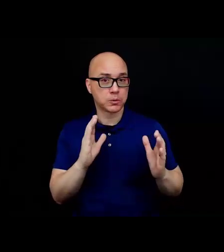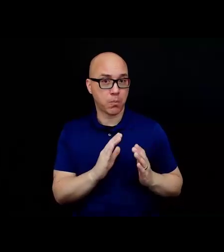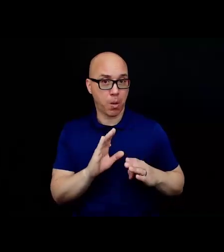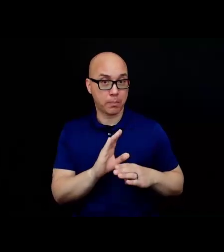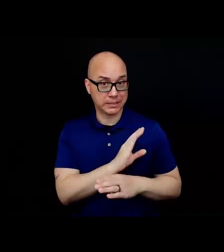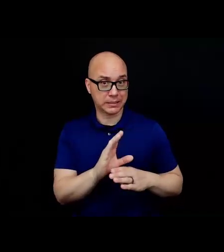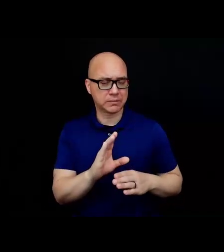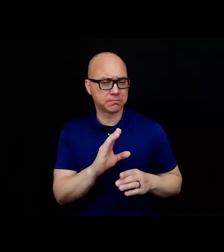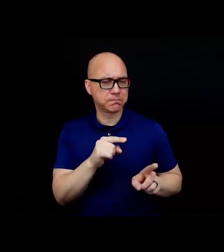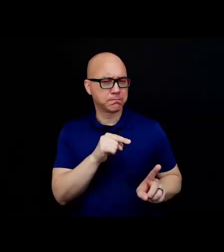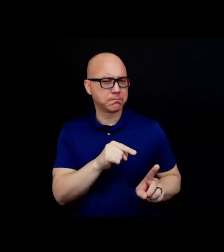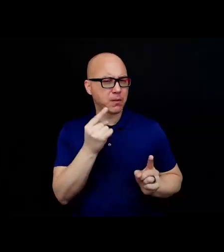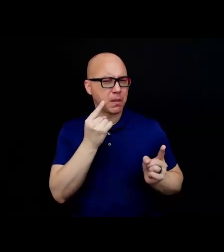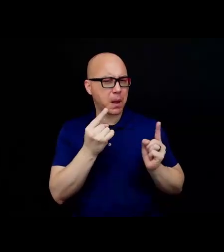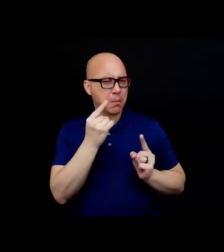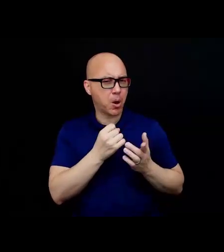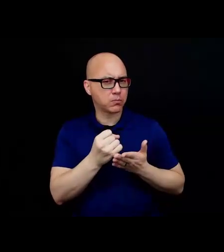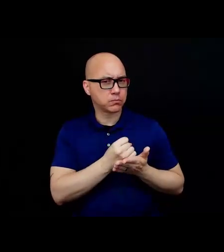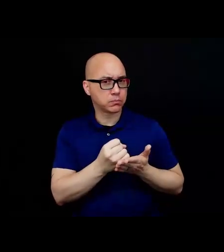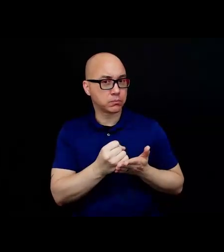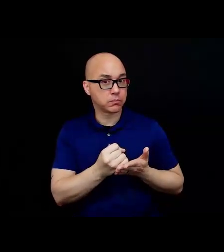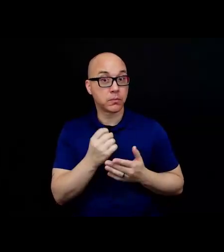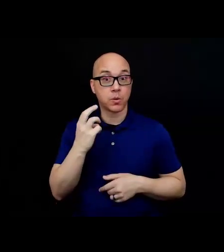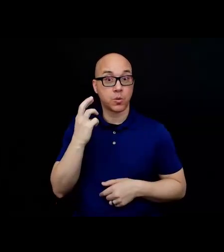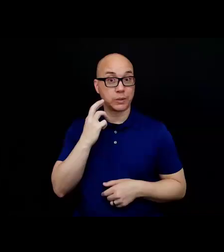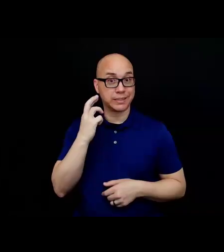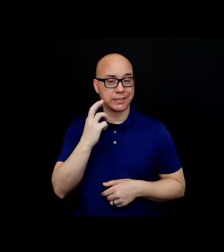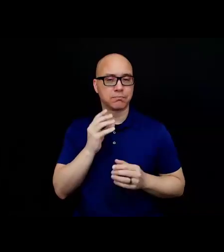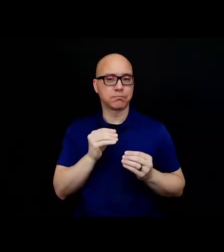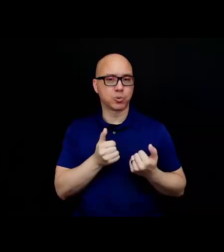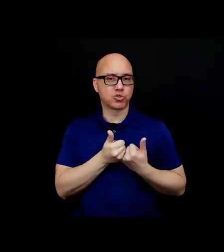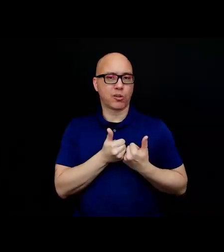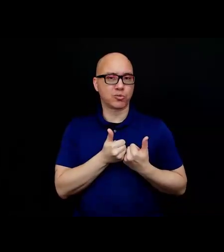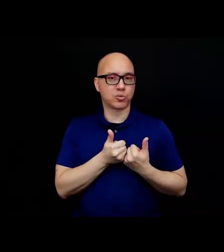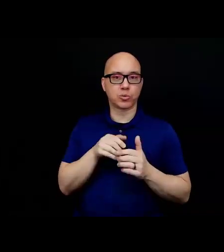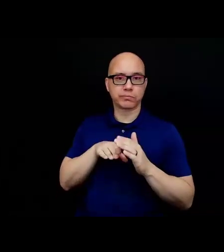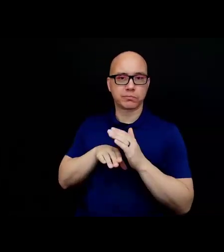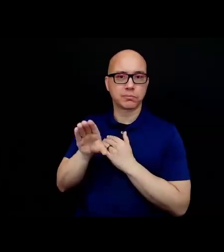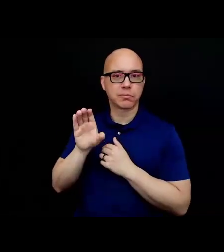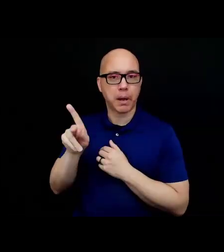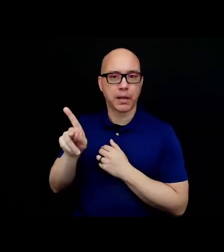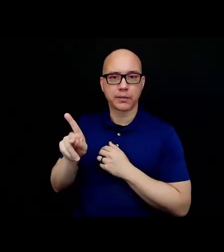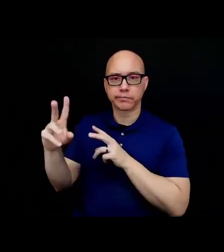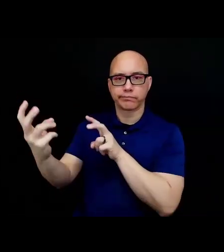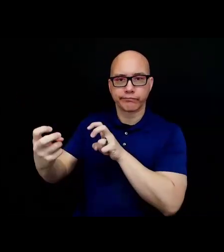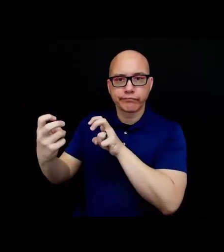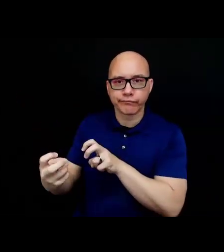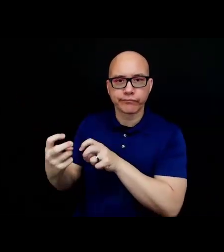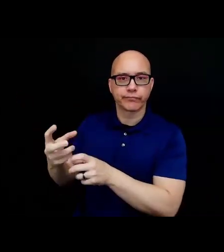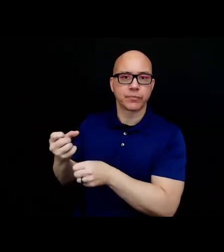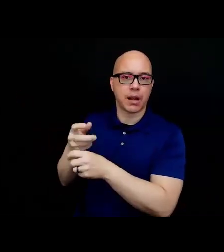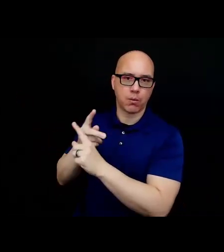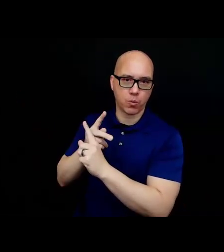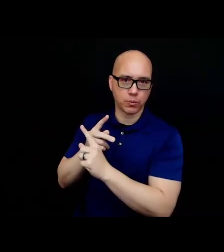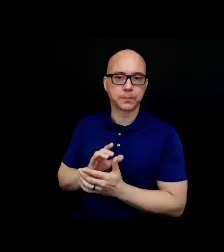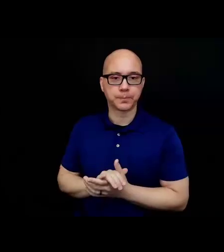because it's going to be more difficult for you to walk into the bank and get a loan as a startup